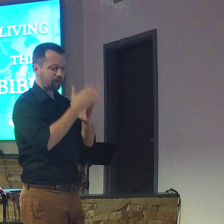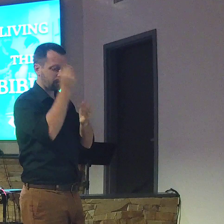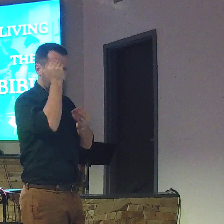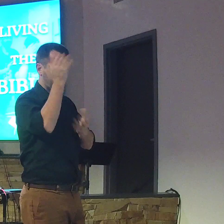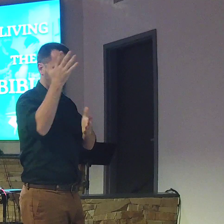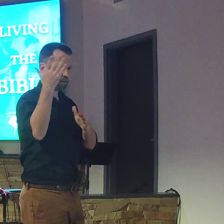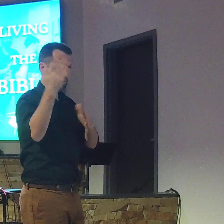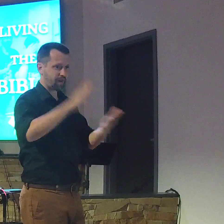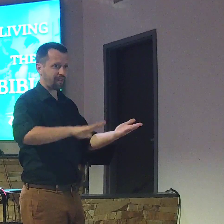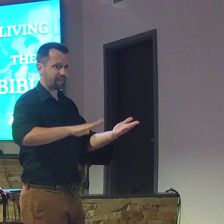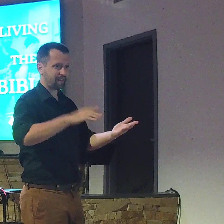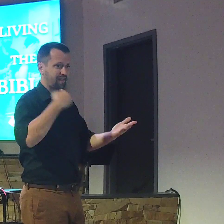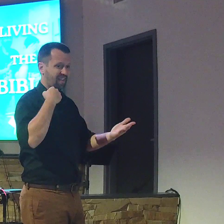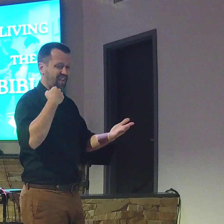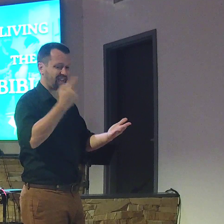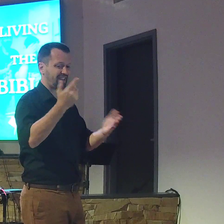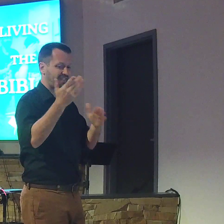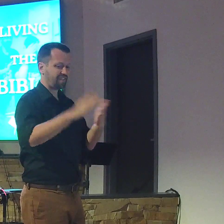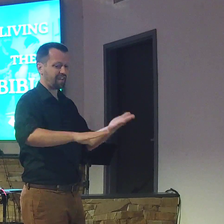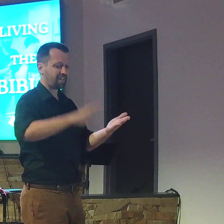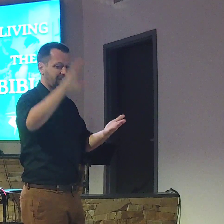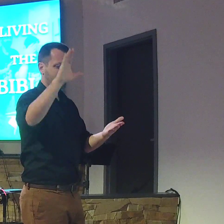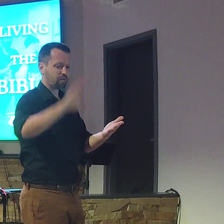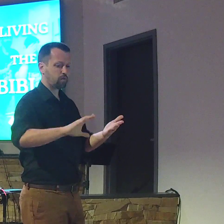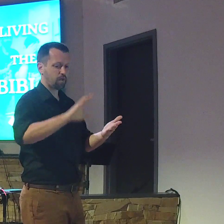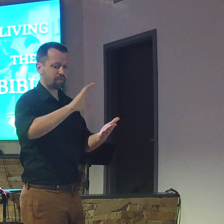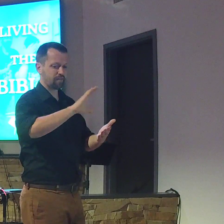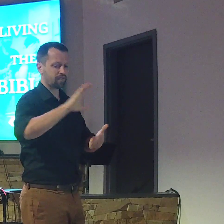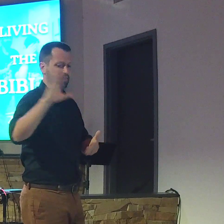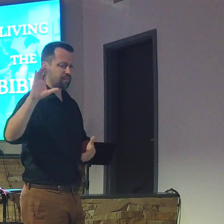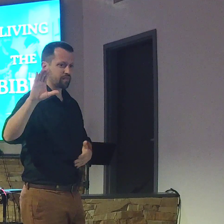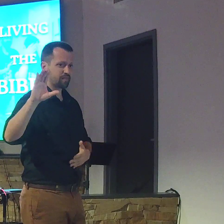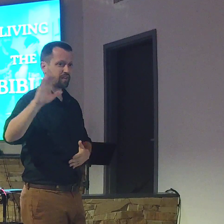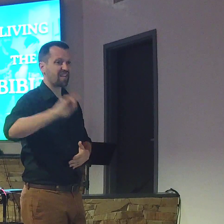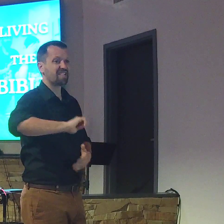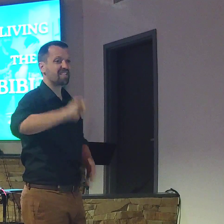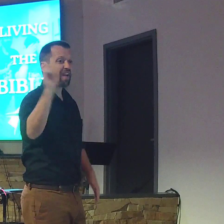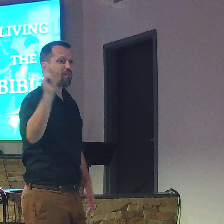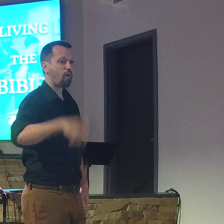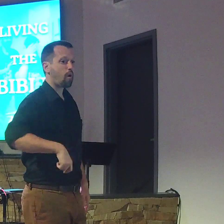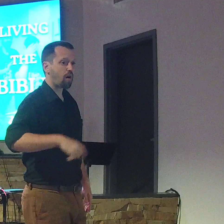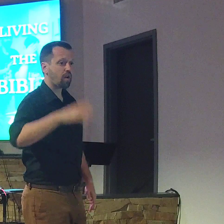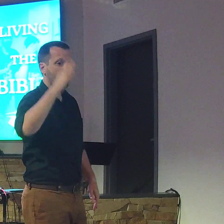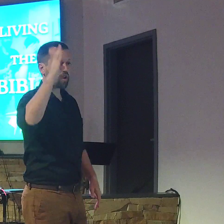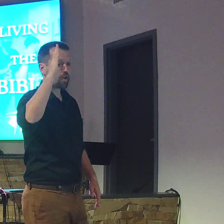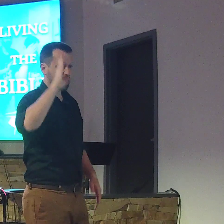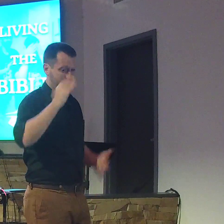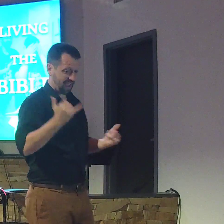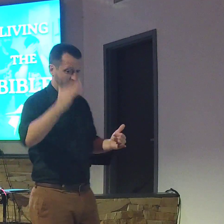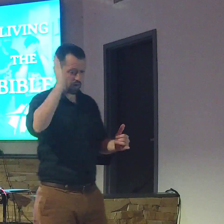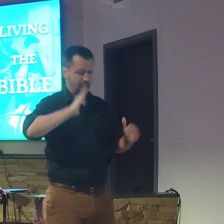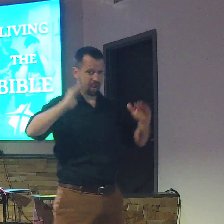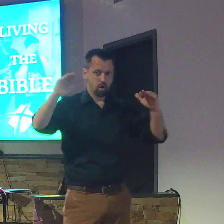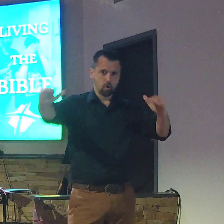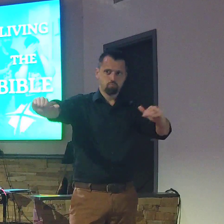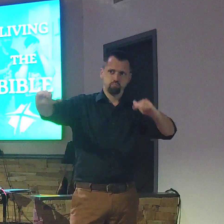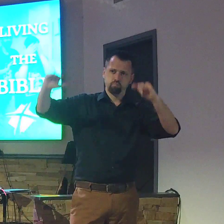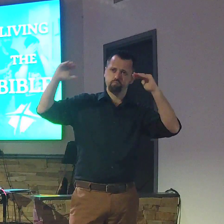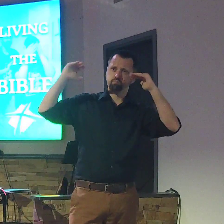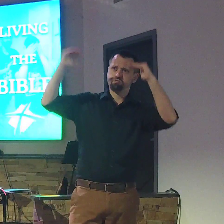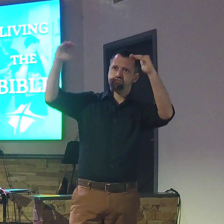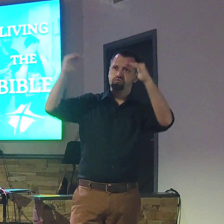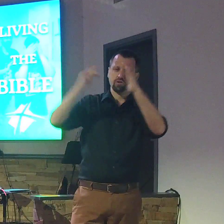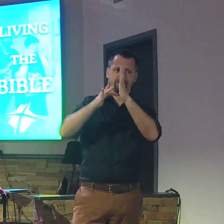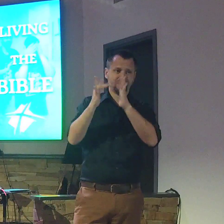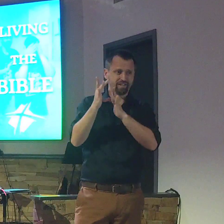to death, even death on a cross. Therefore, God highly exalted him. And we're going to see this concept